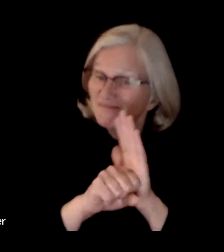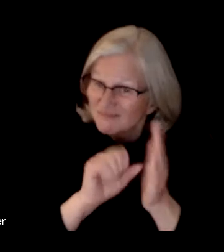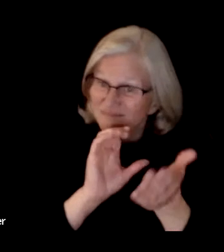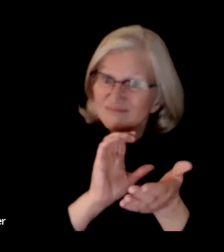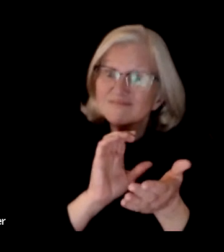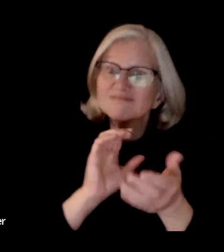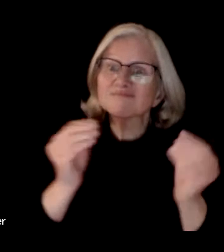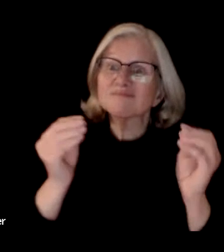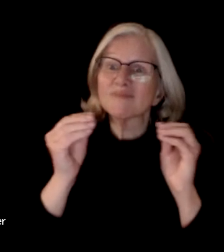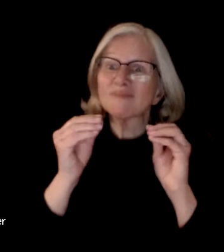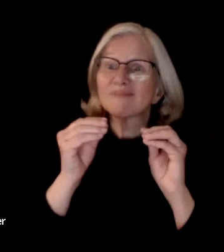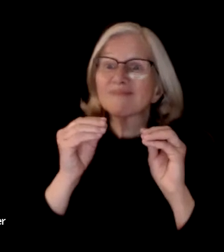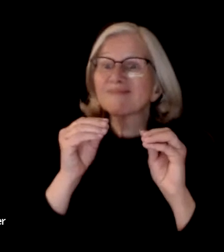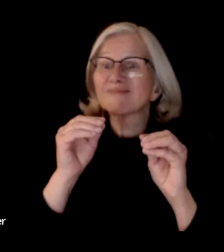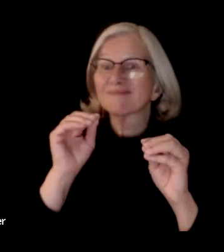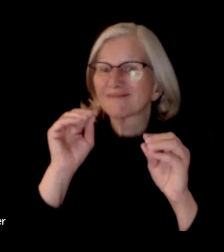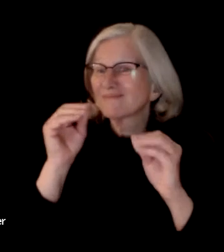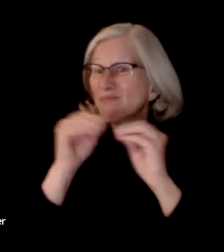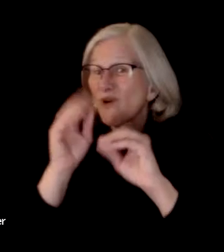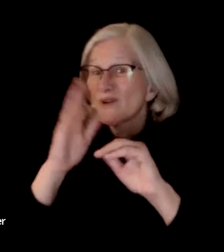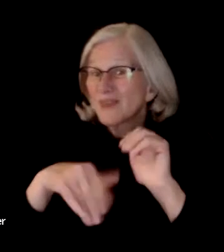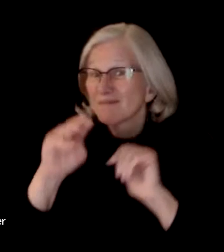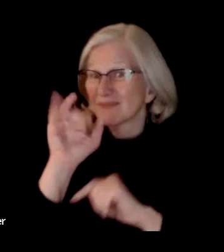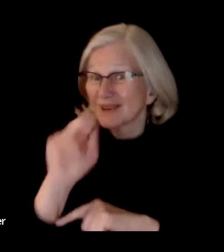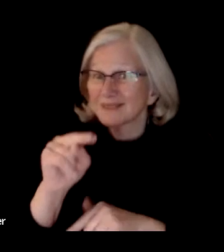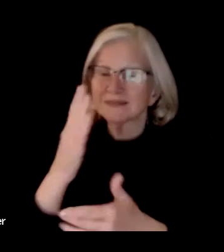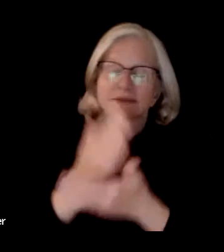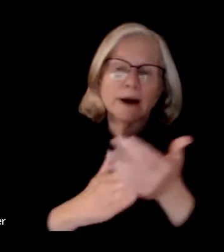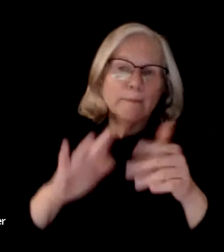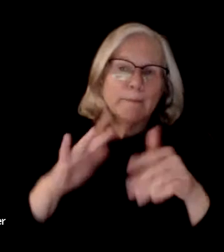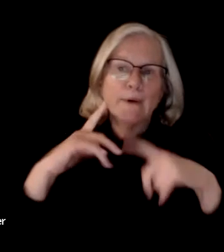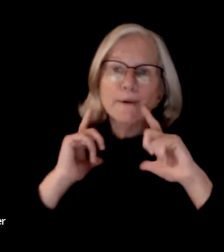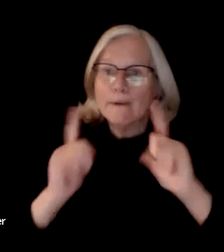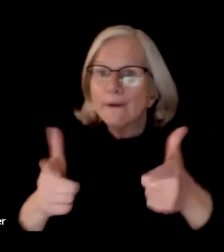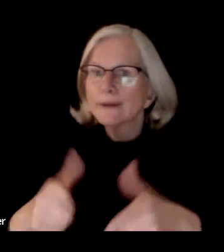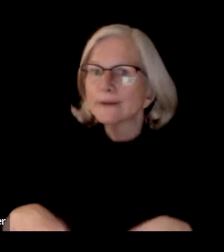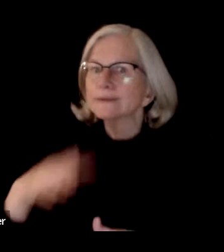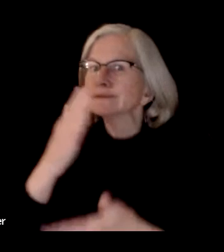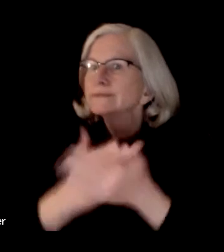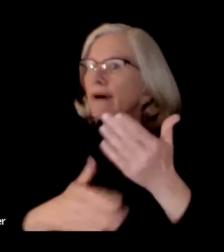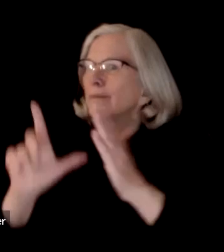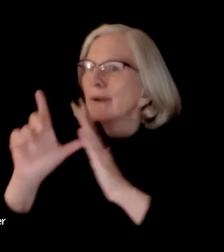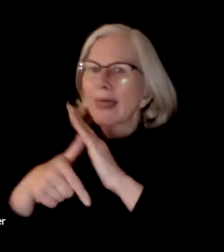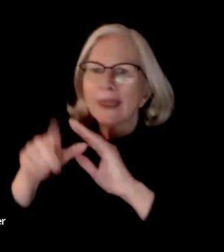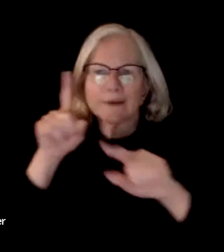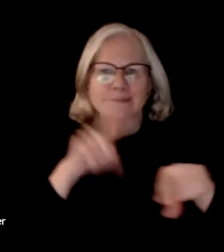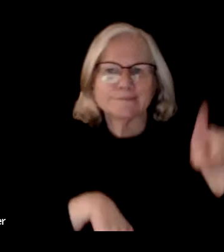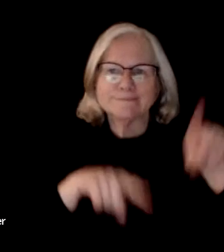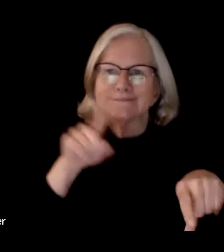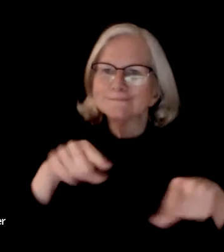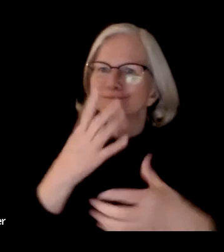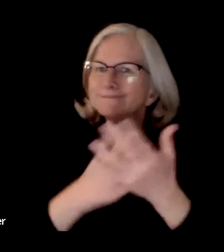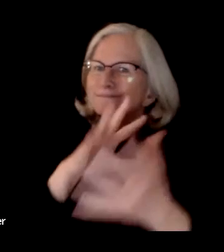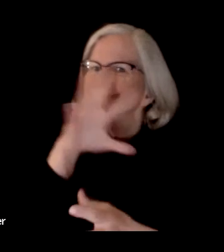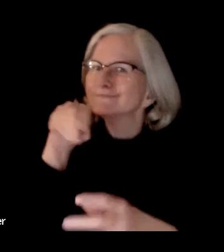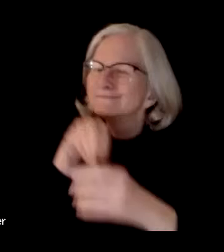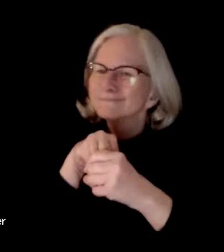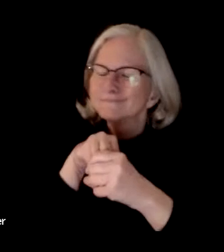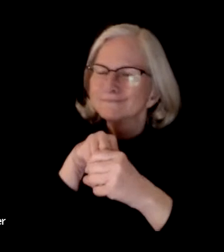and have earlier in the week and have more days of the week to vaccinate. So there's some of that just can be,